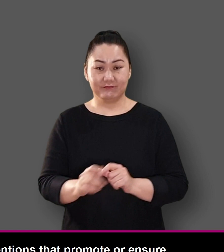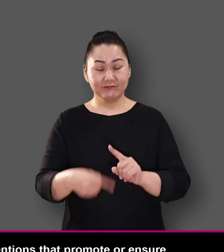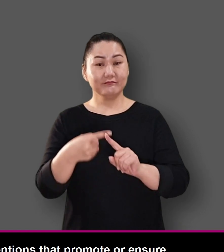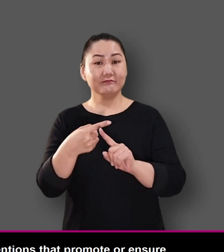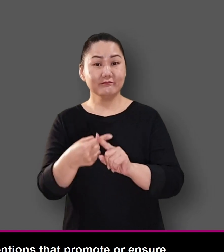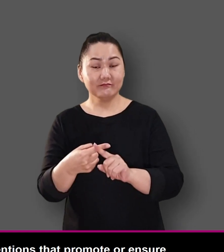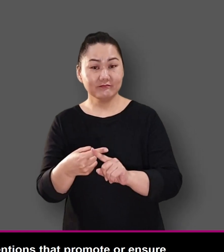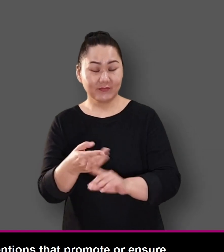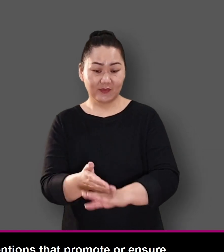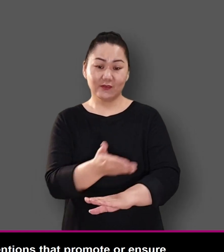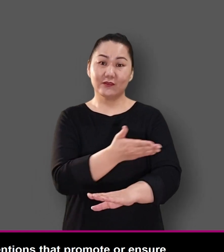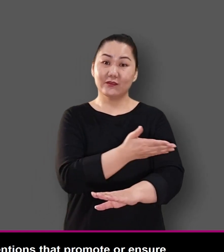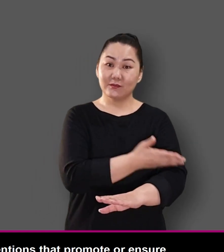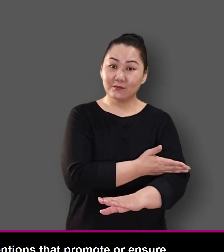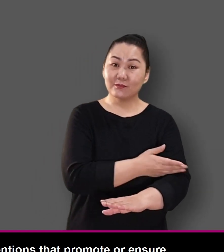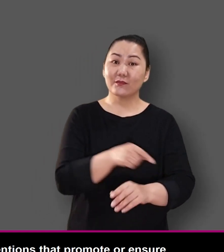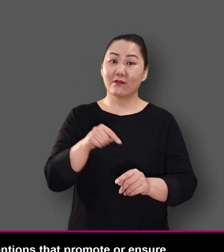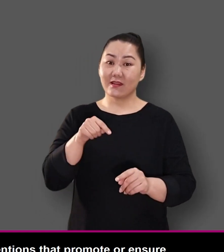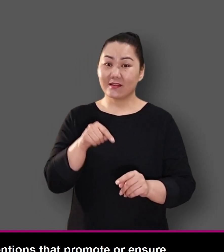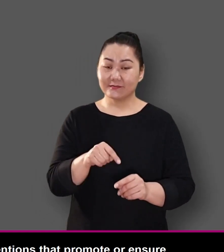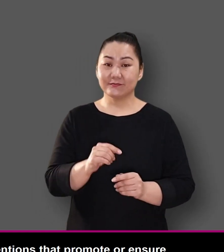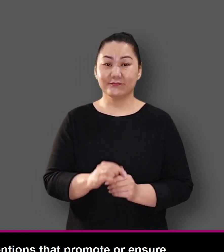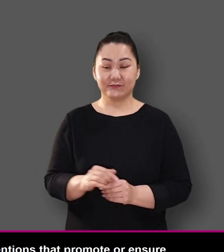We will align with interventions that promote or ensure